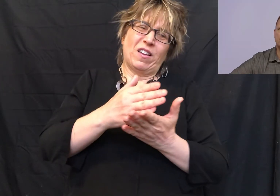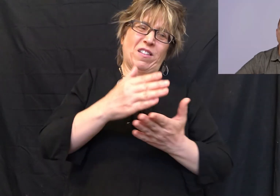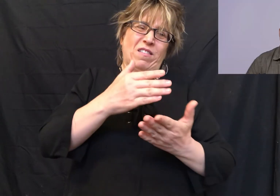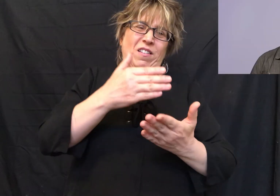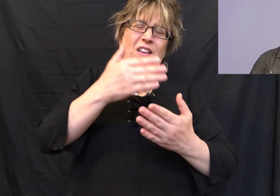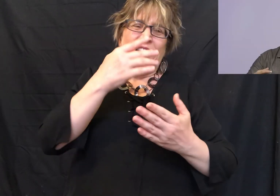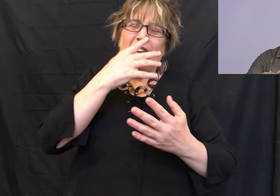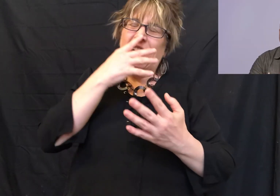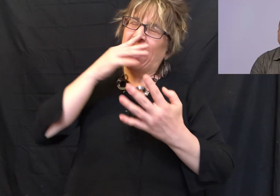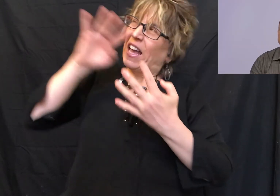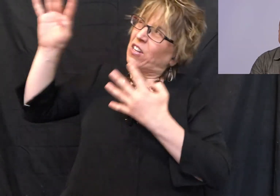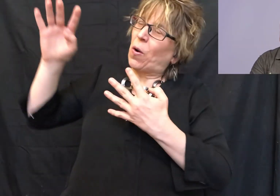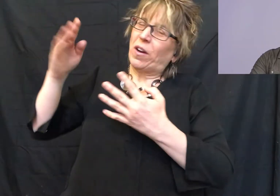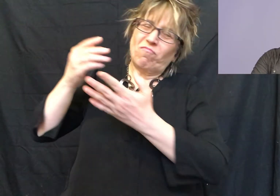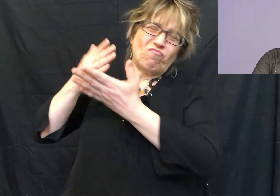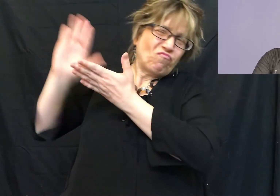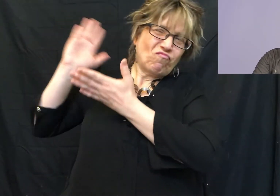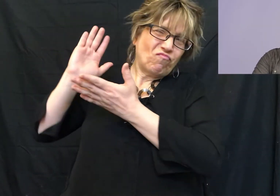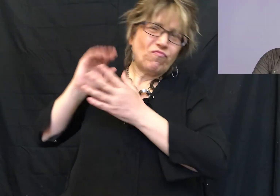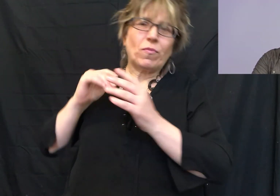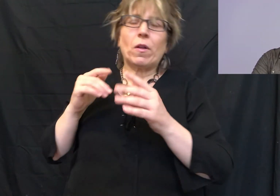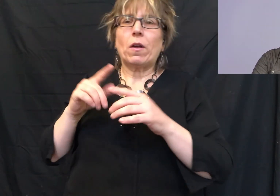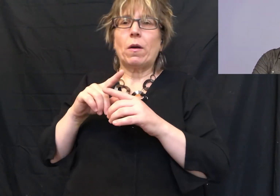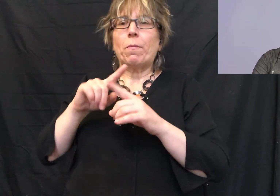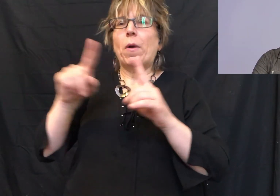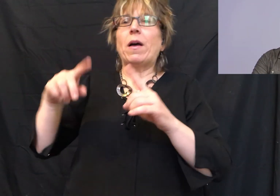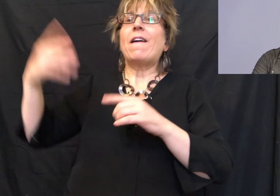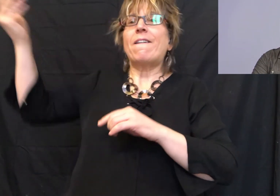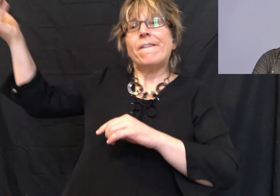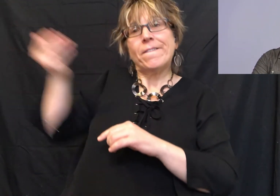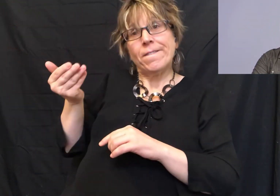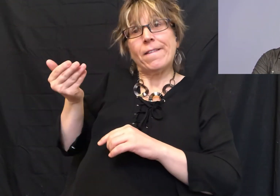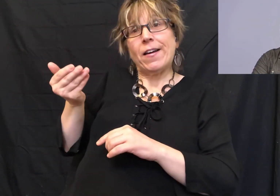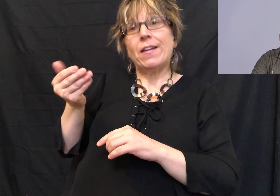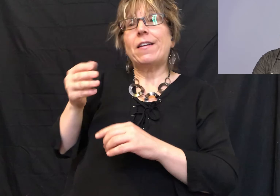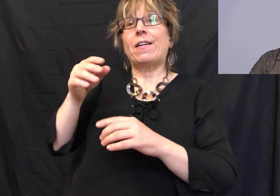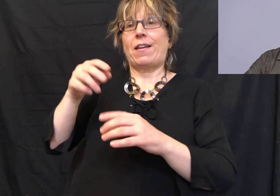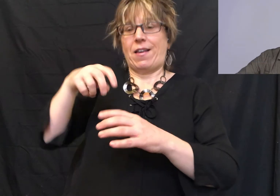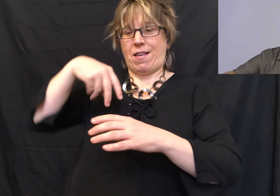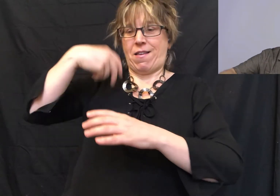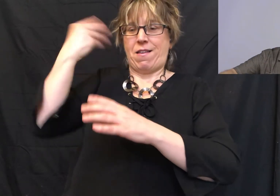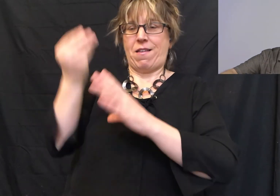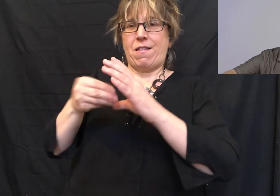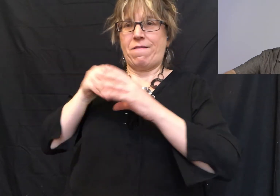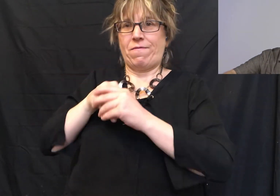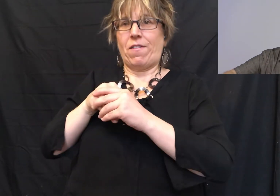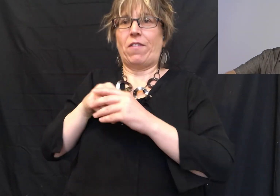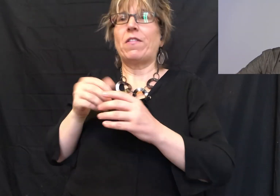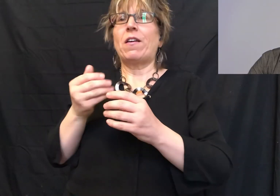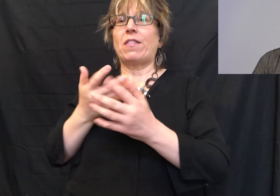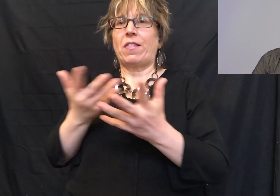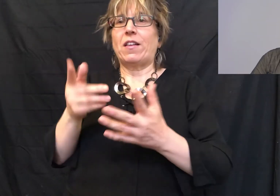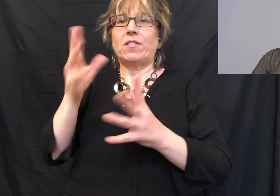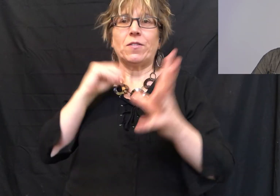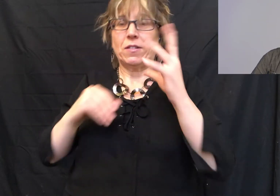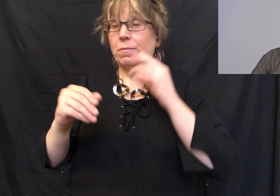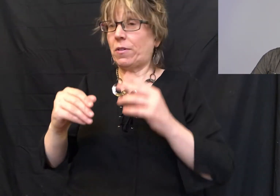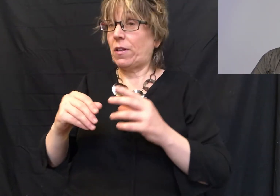Stop ignoring him and invite him into the midst of what you're walking through. In the midst of what you're being tempted to do